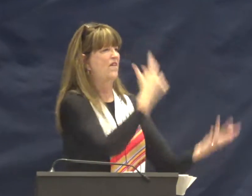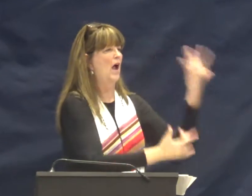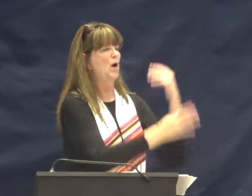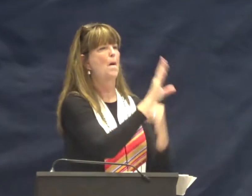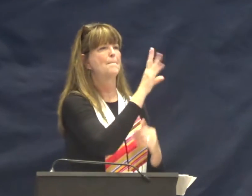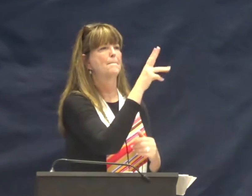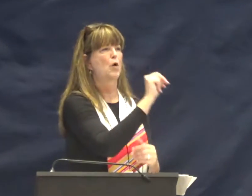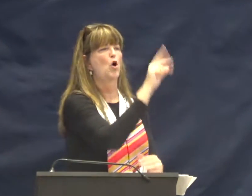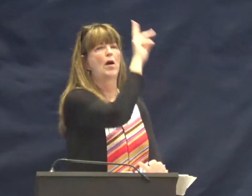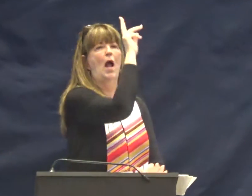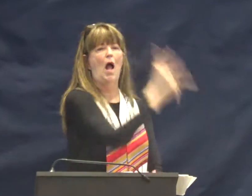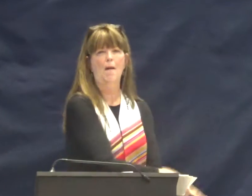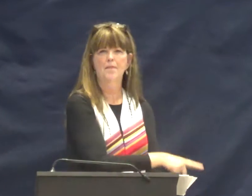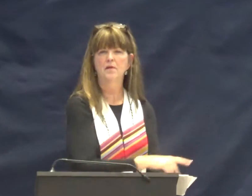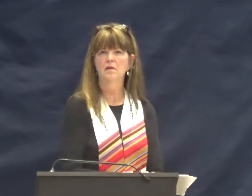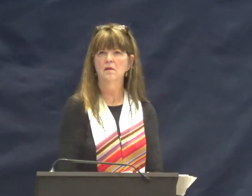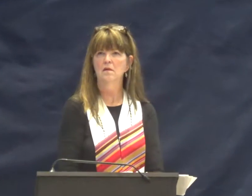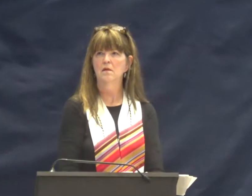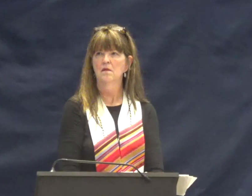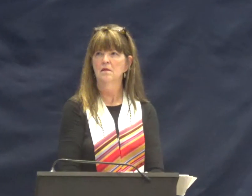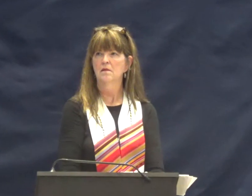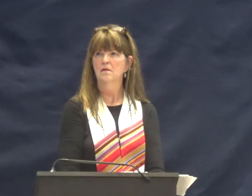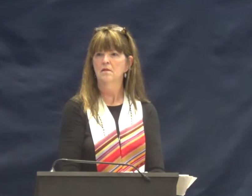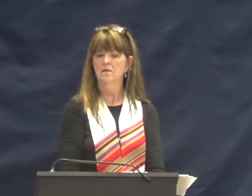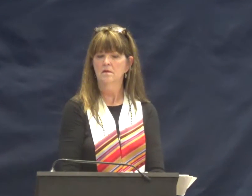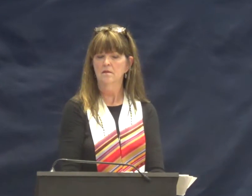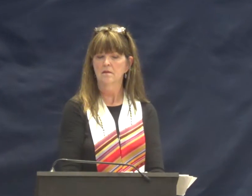all that needs to be cast into the fire and burned up.